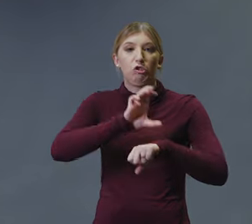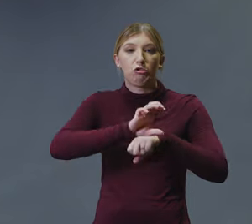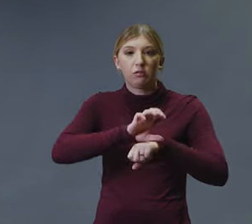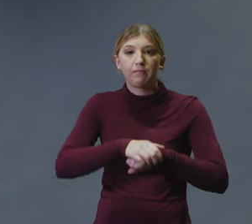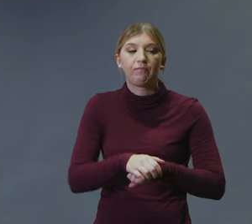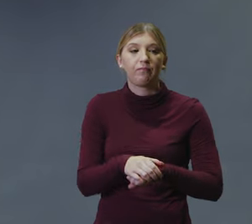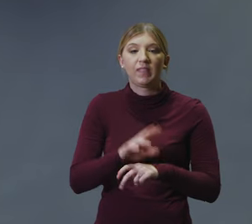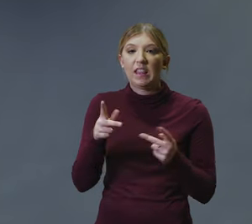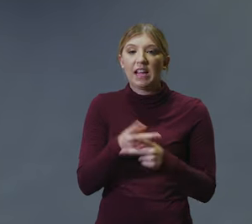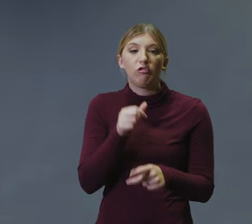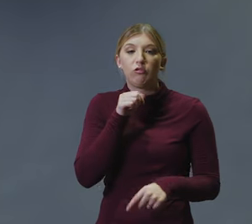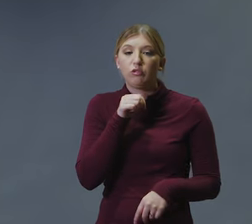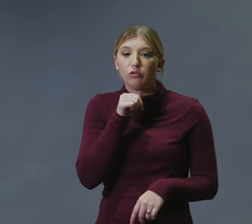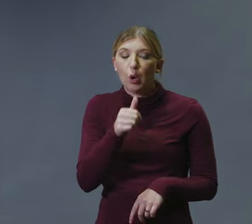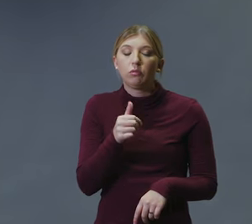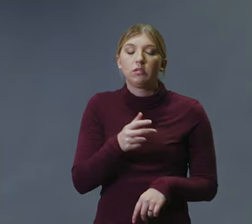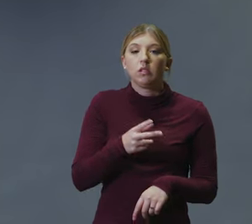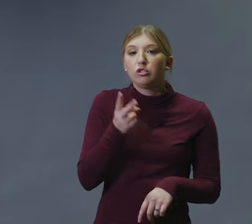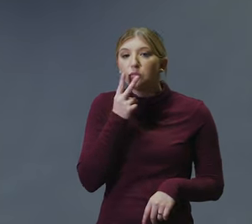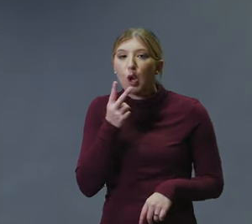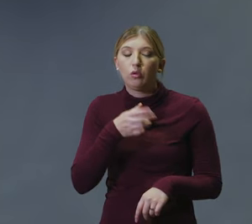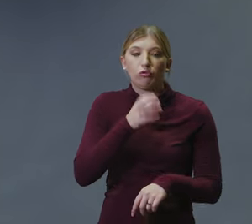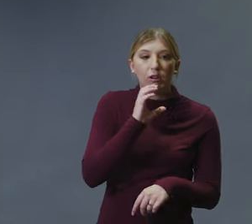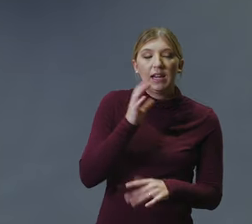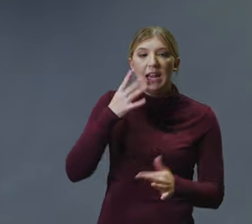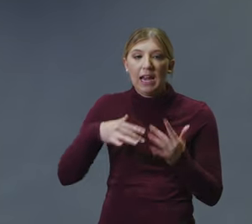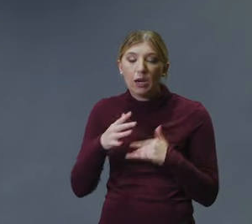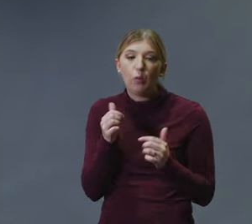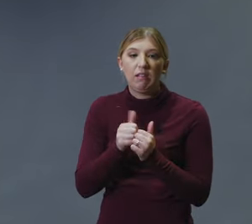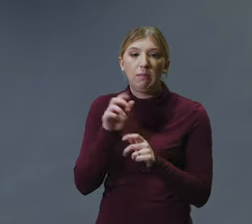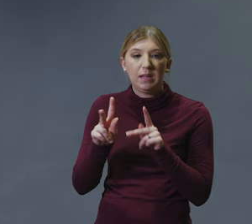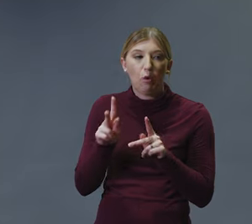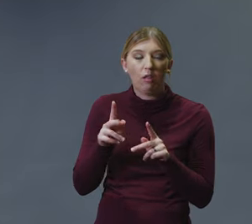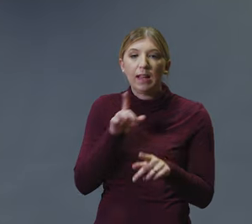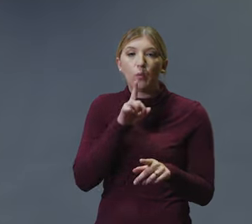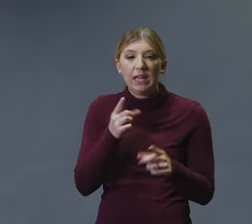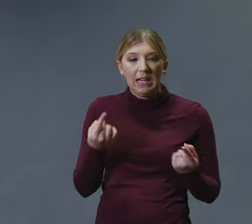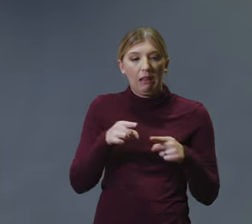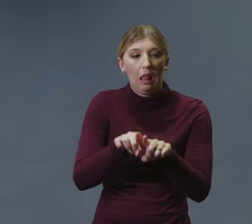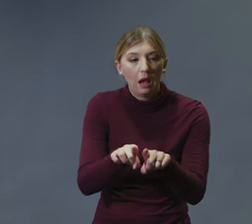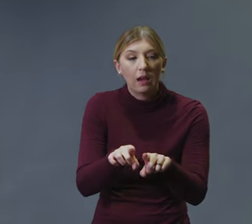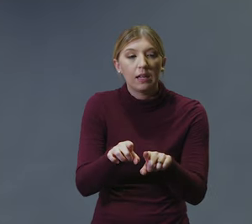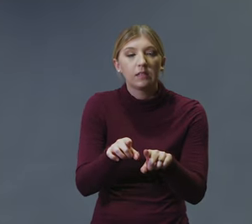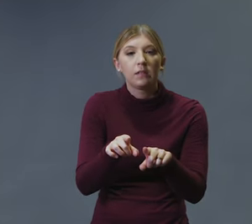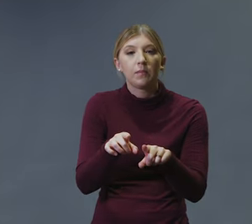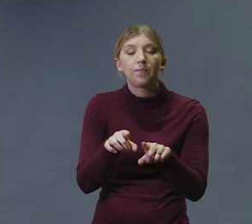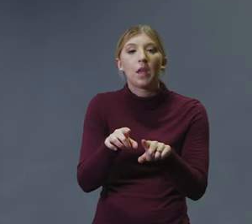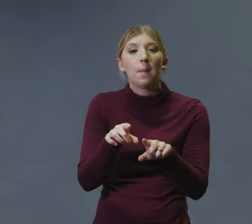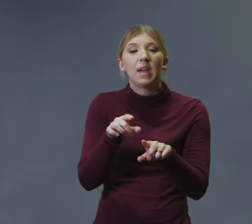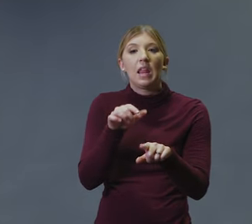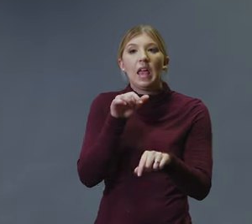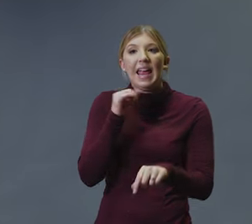thinking that says don't smoke, drink, or chew, or hang with people that do. You know what I'm saying? You ever heard that? That as long as I'm